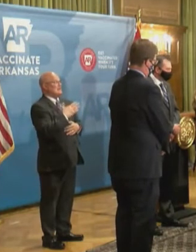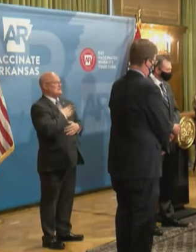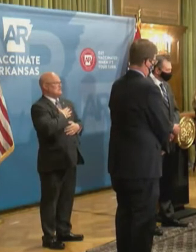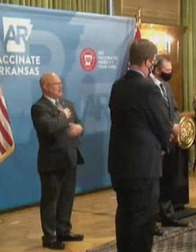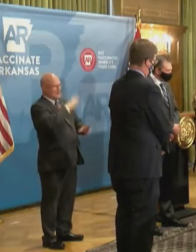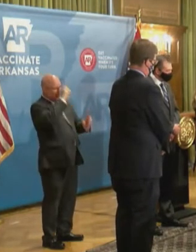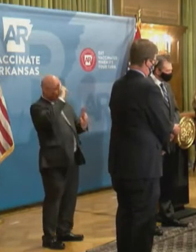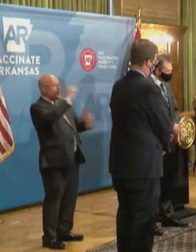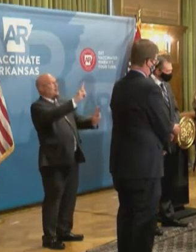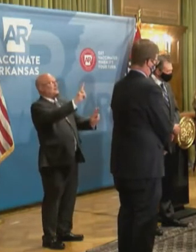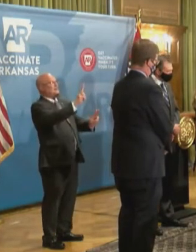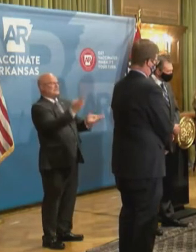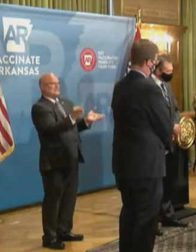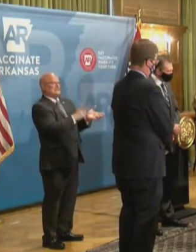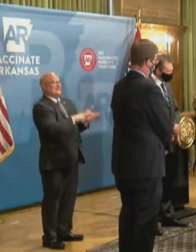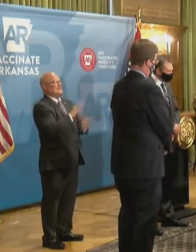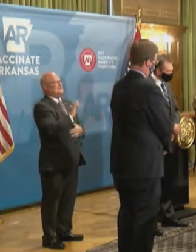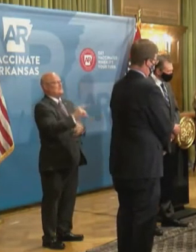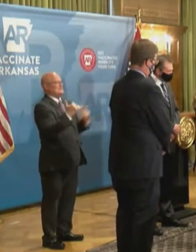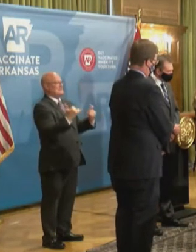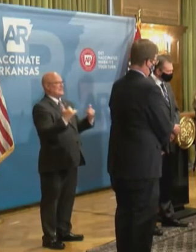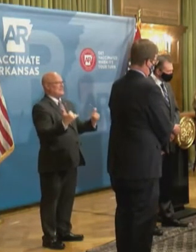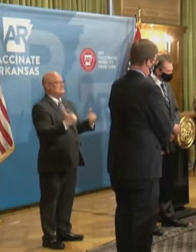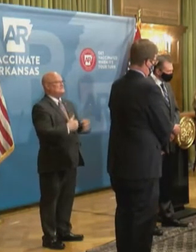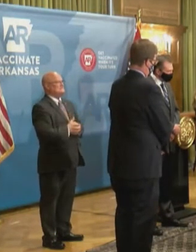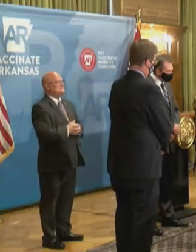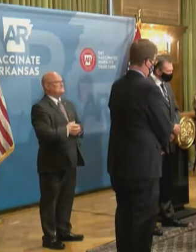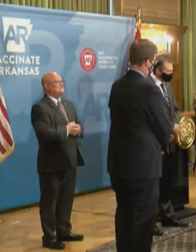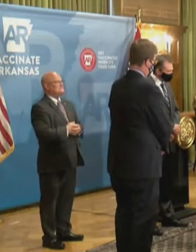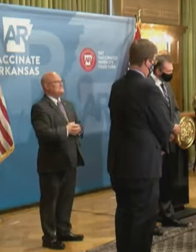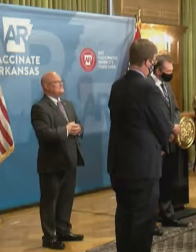honor to sign this bill today.